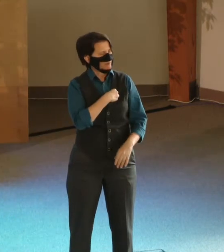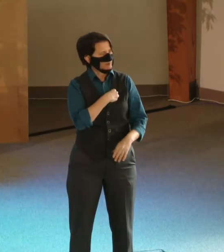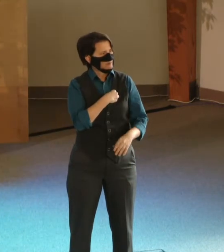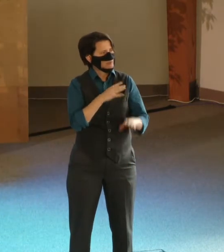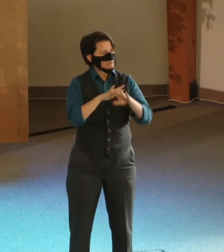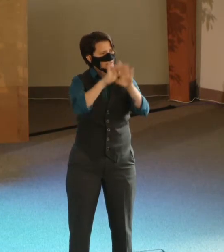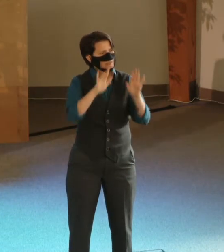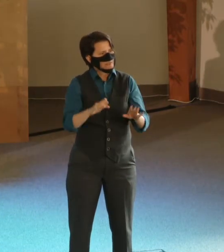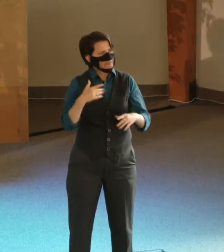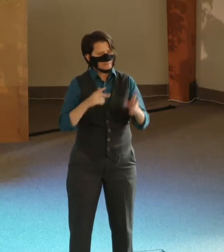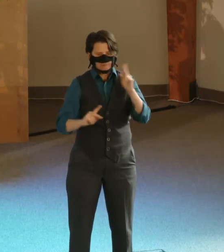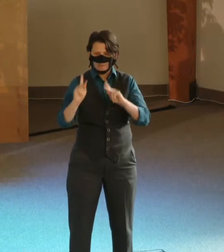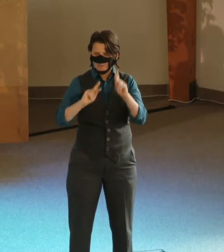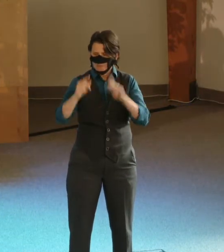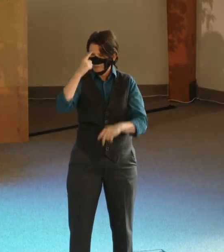through the